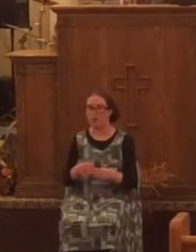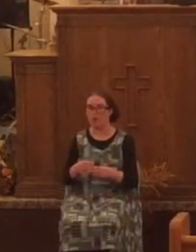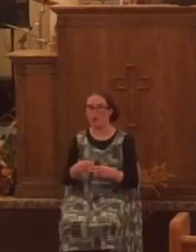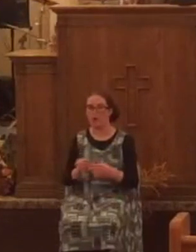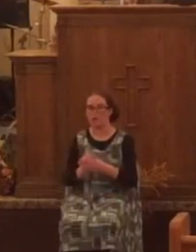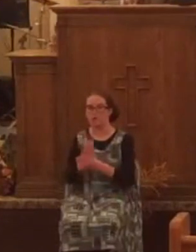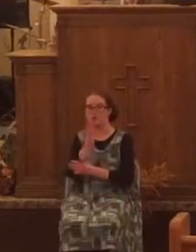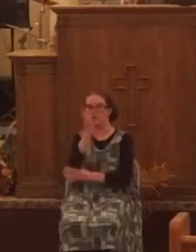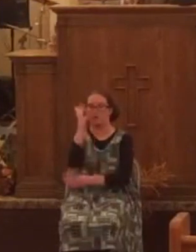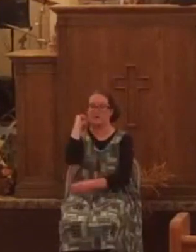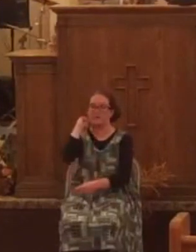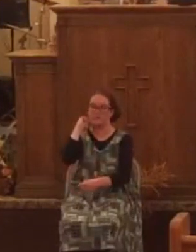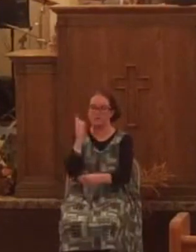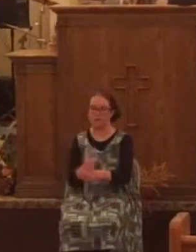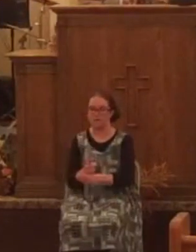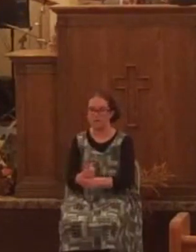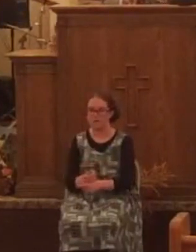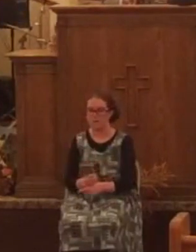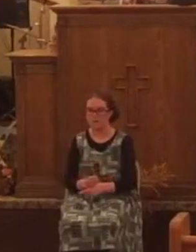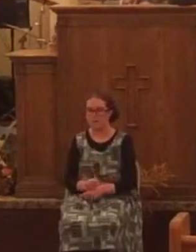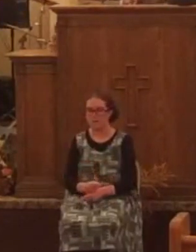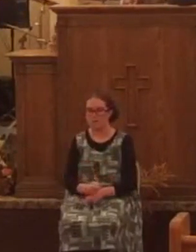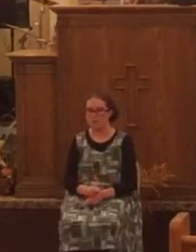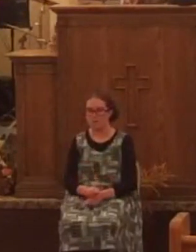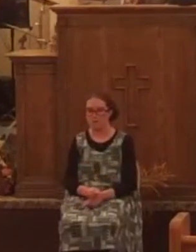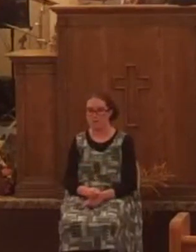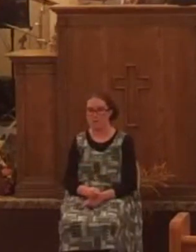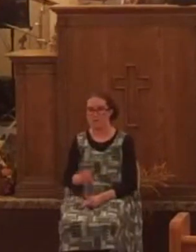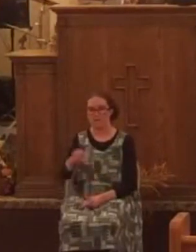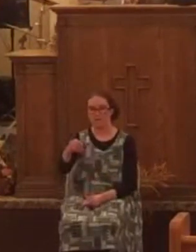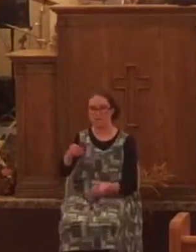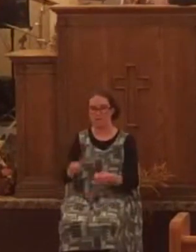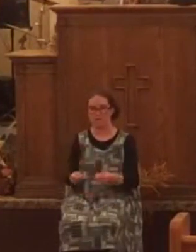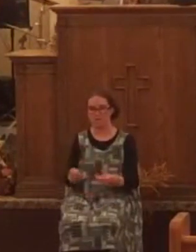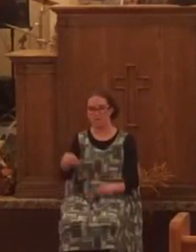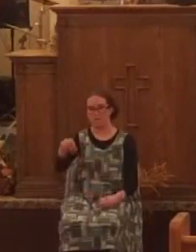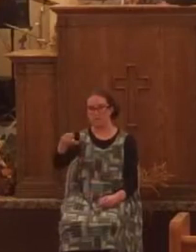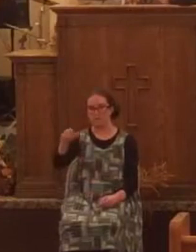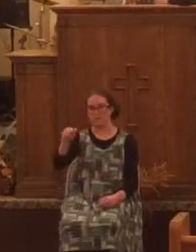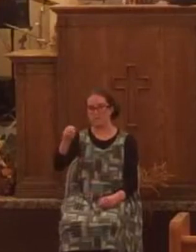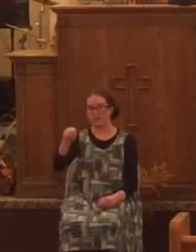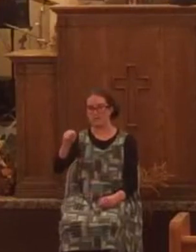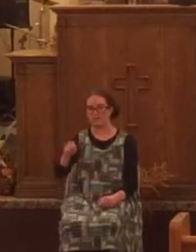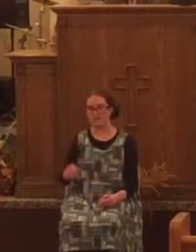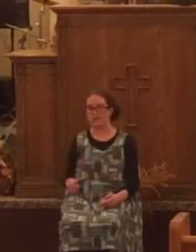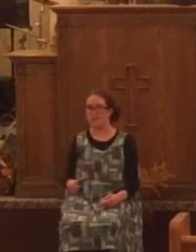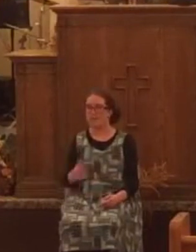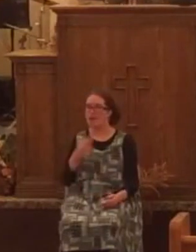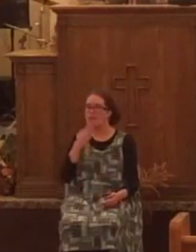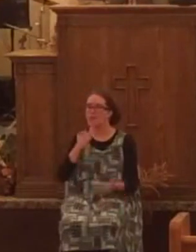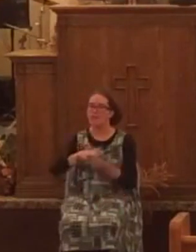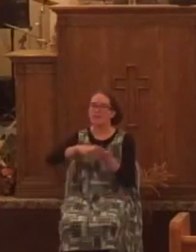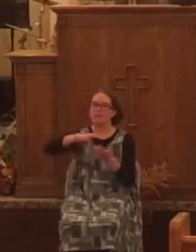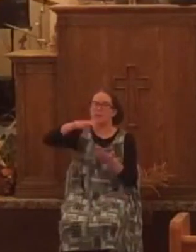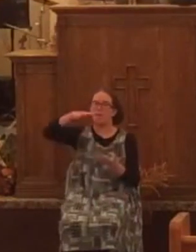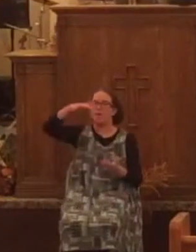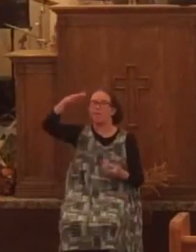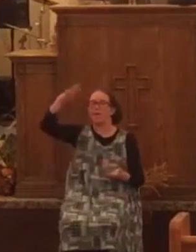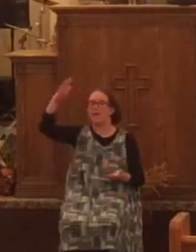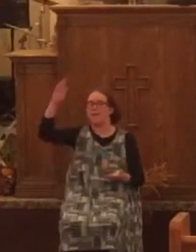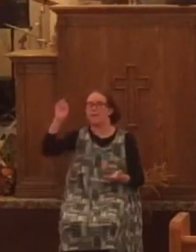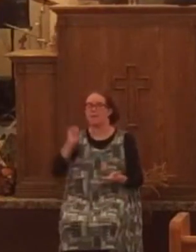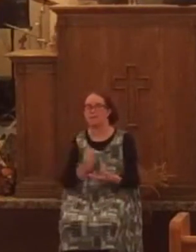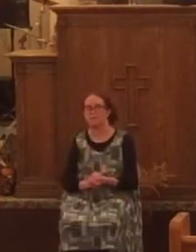of righteousness. The planting of the Lord. Why? that he might be glorified. Yes, sir.